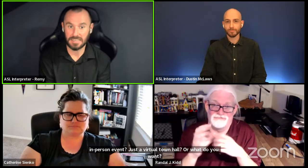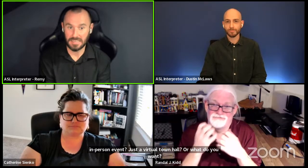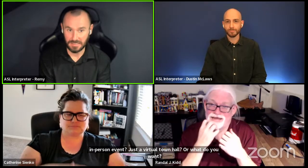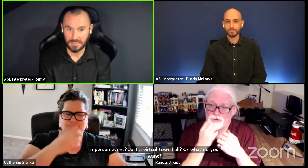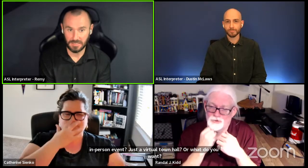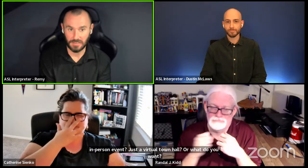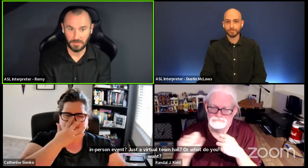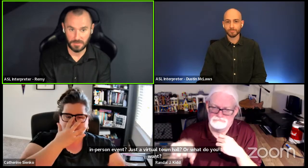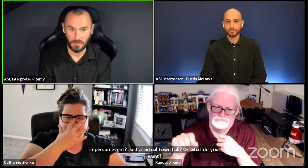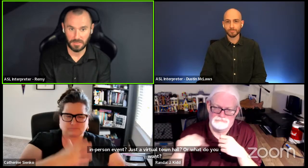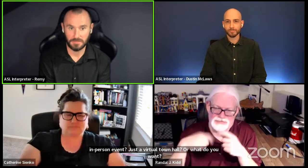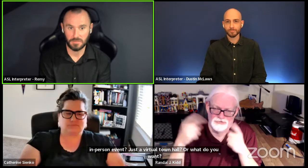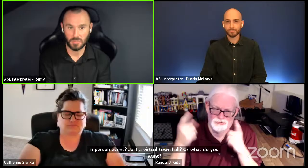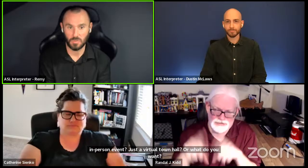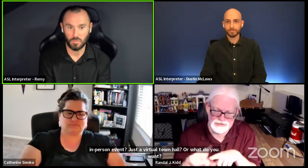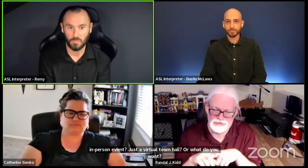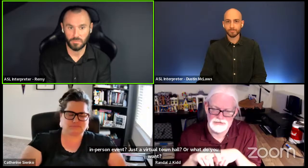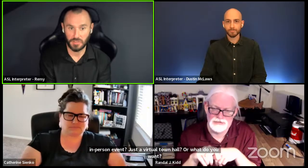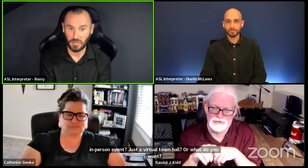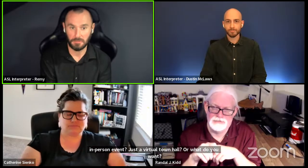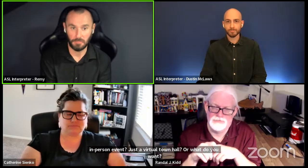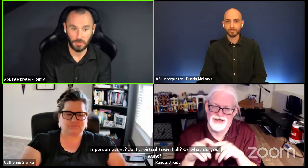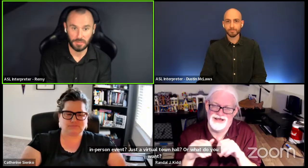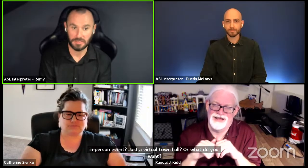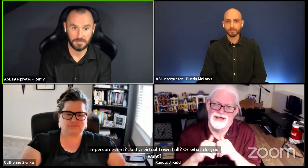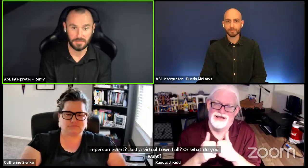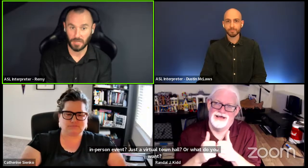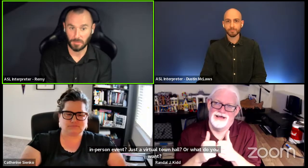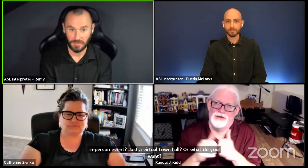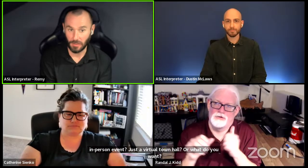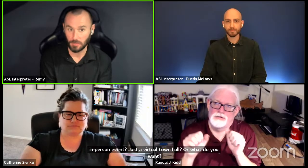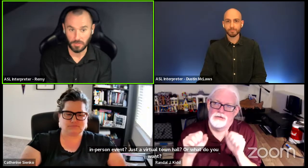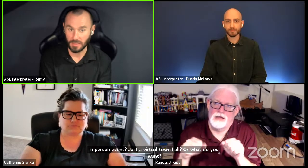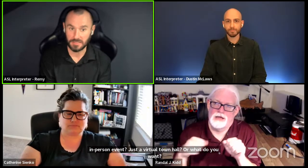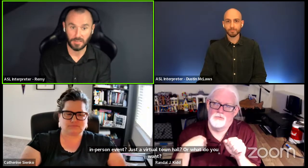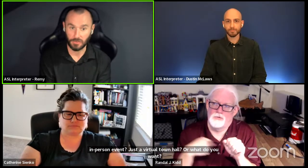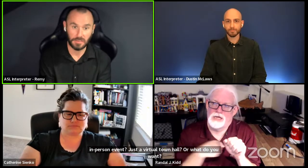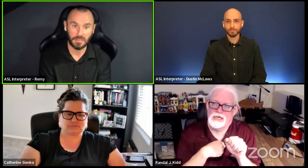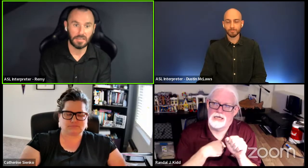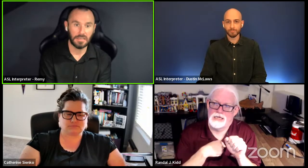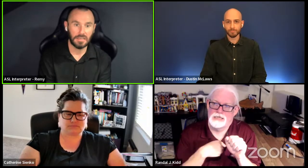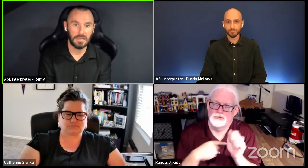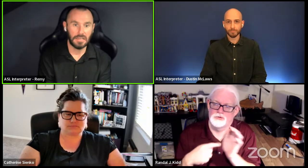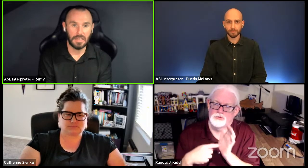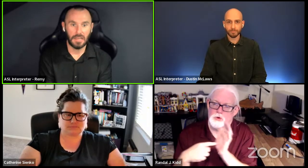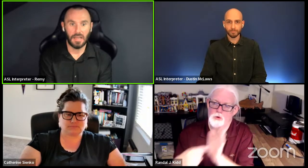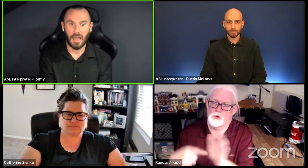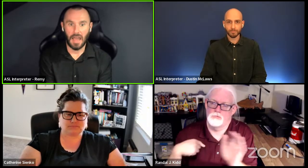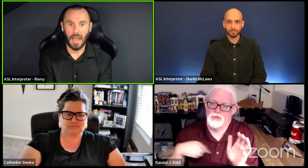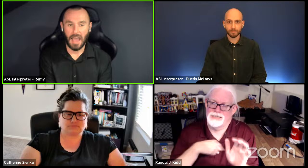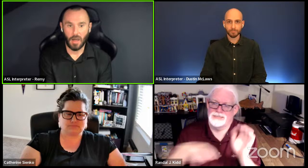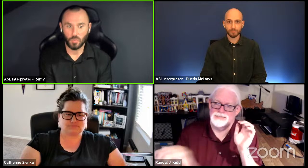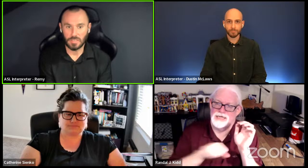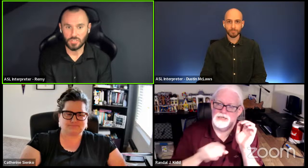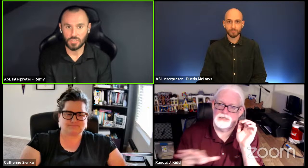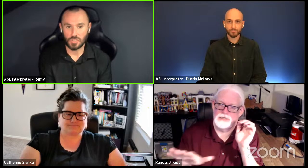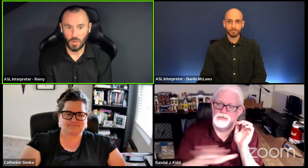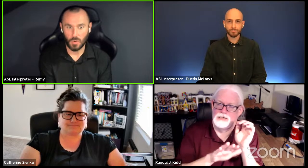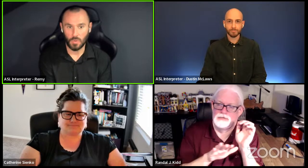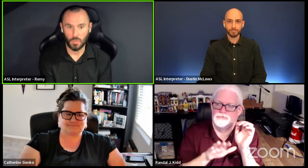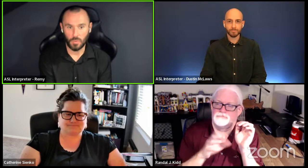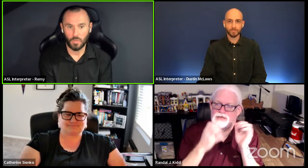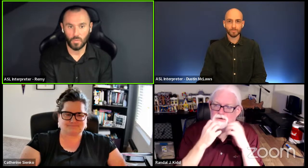for the state of Arizona. So their input is incredibly valuable. Yes, I agree. How do